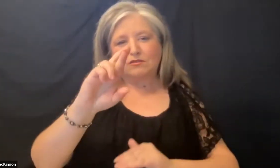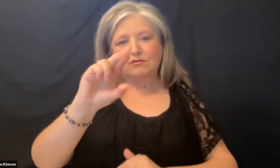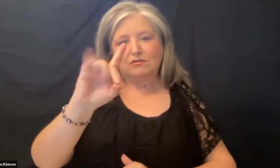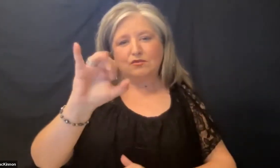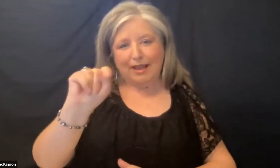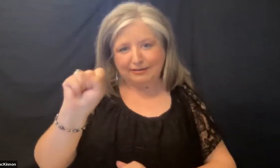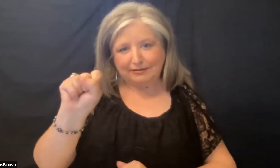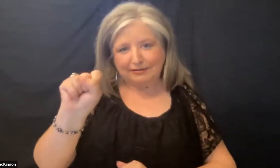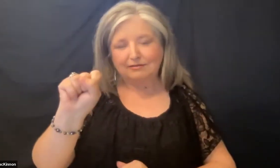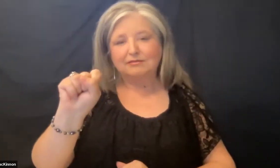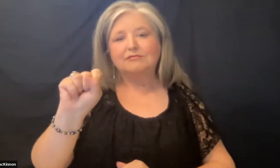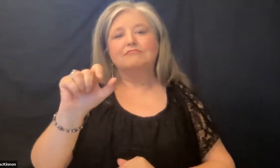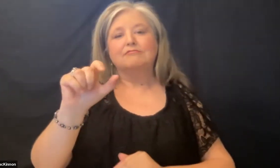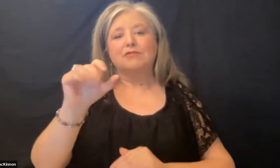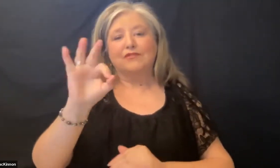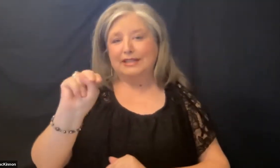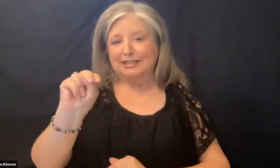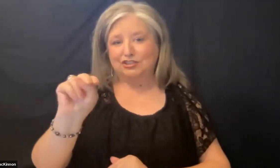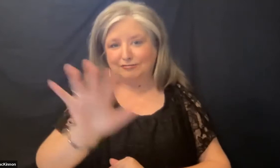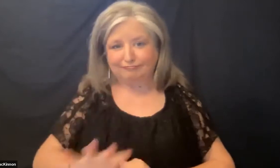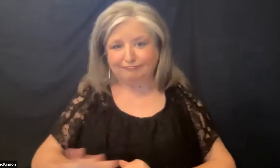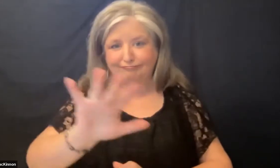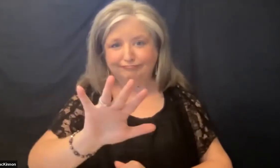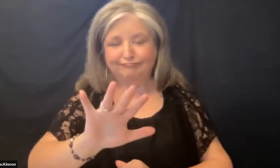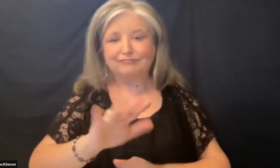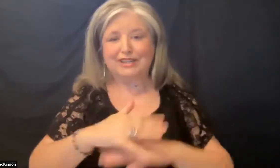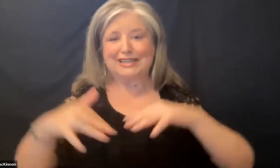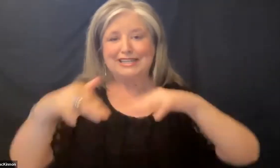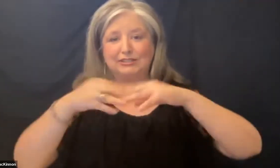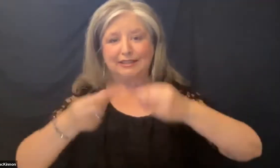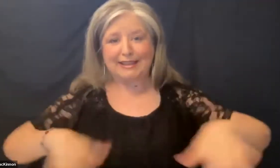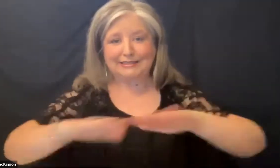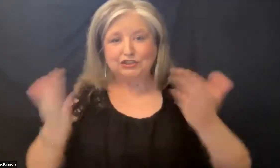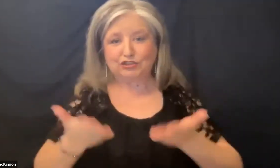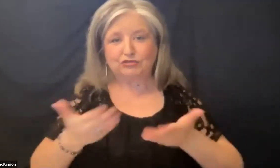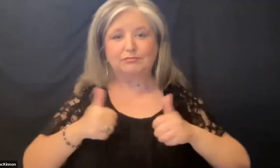I want to recognize that I'm here on the land of the Mississaugas of Credit